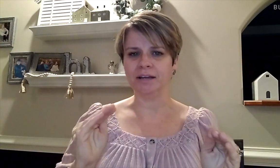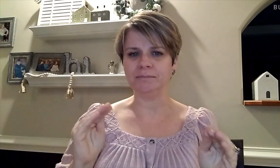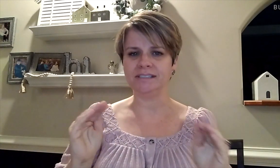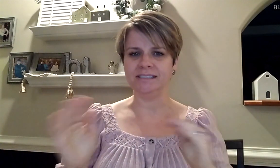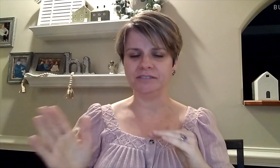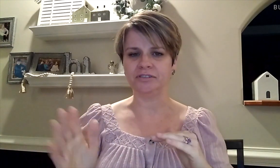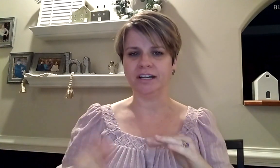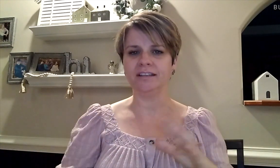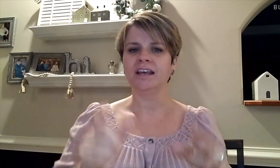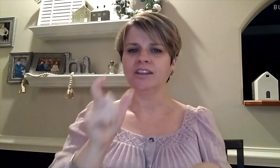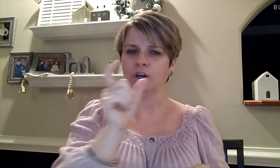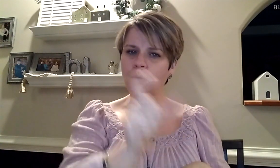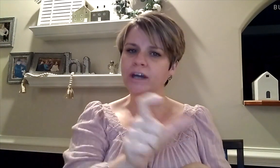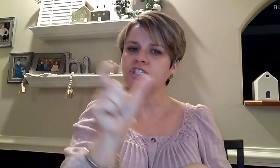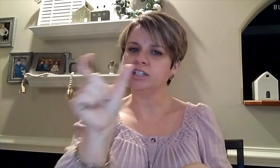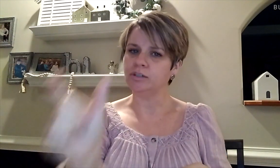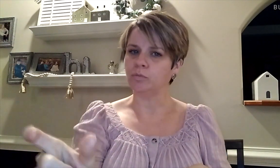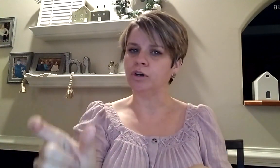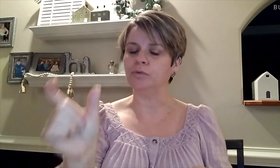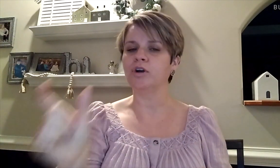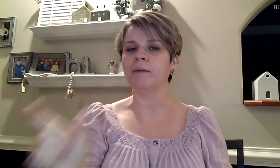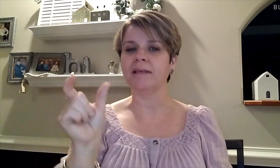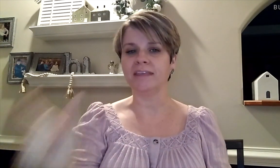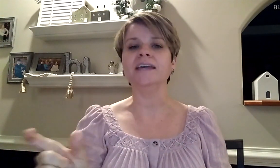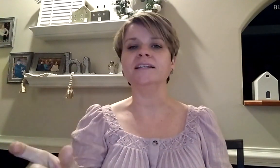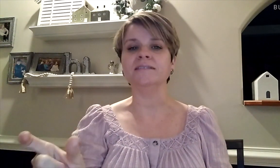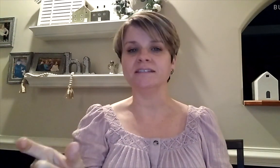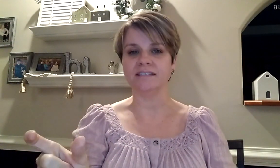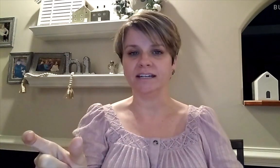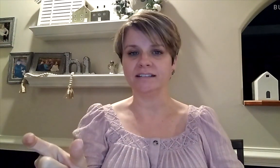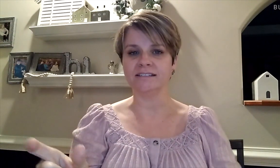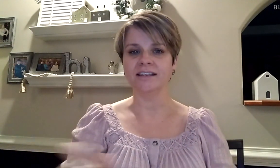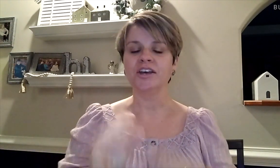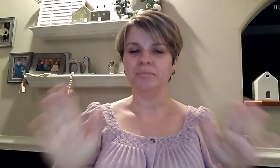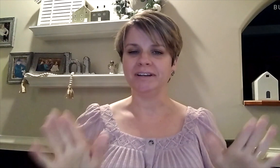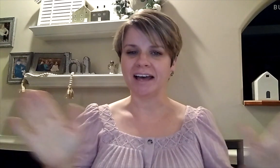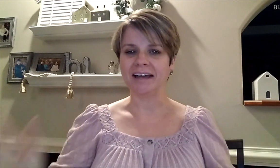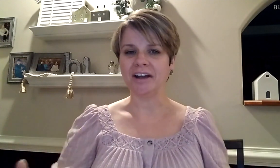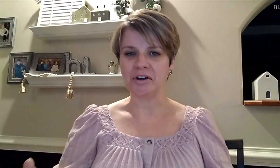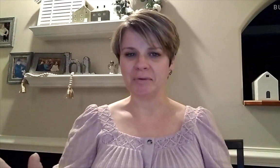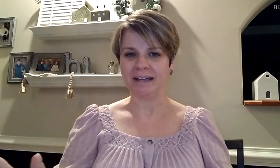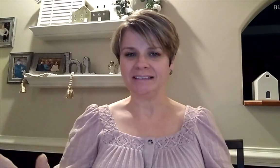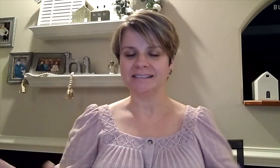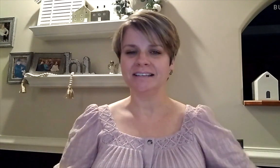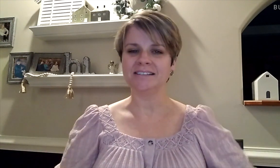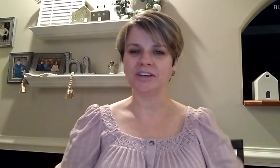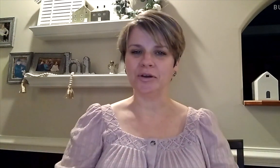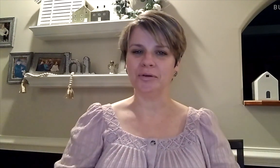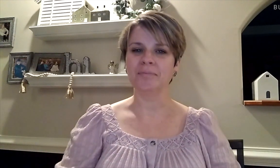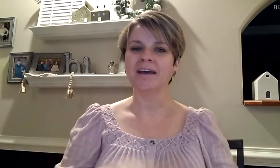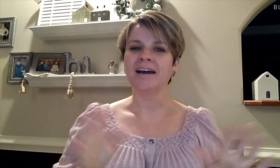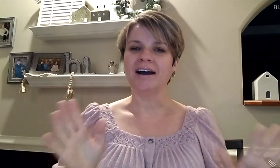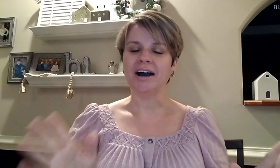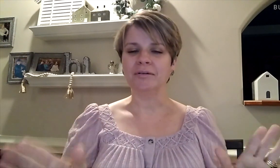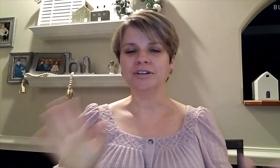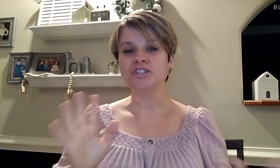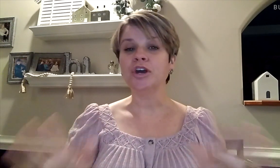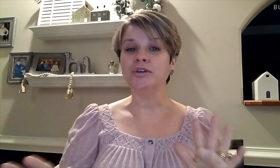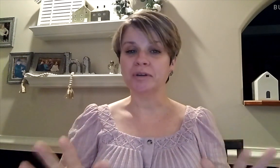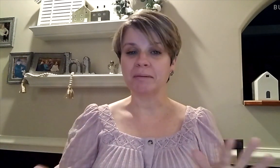sometimes different. The question word will come at the end of the sentence, but not always. So I'm going to show you what I mean